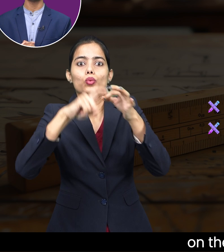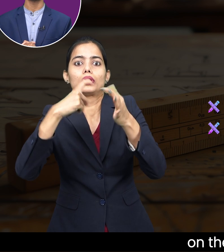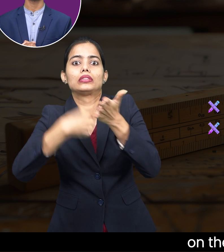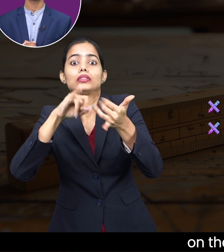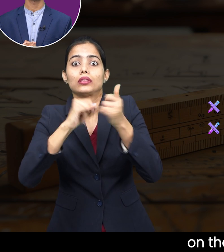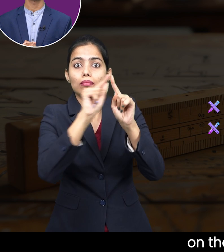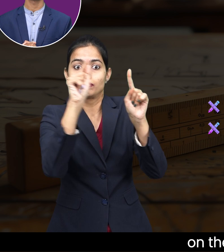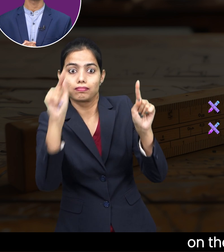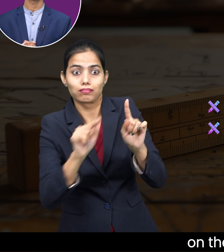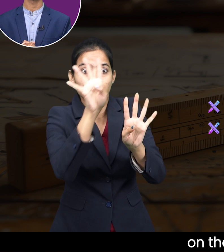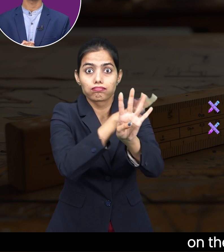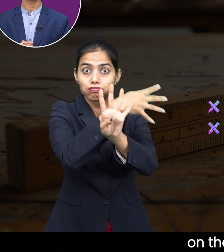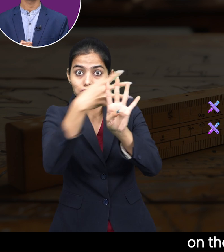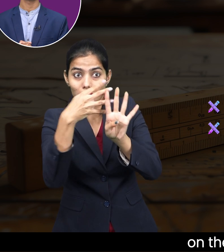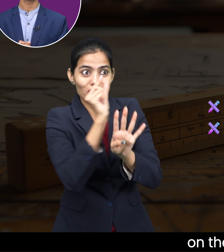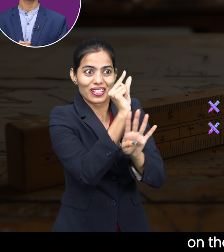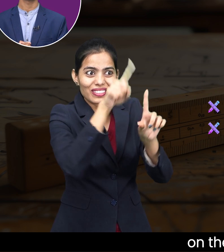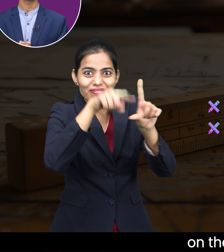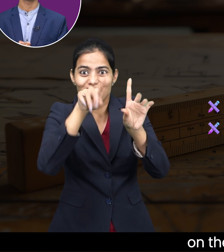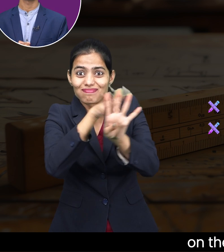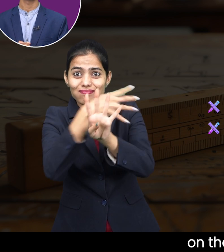the graph paper.